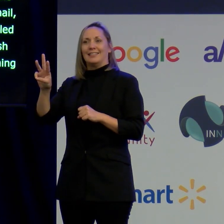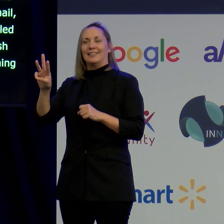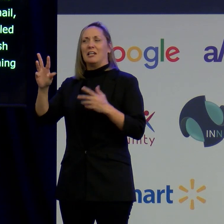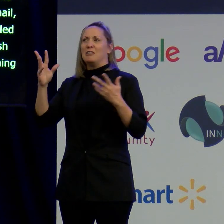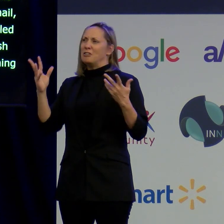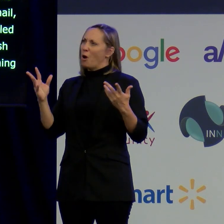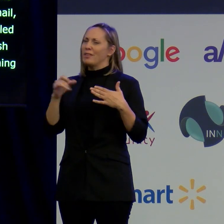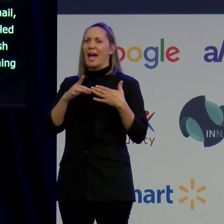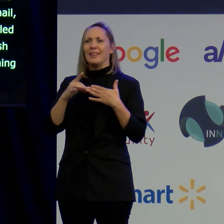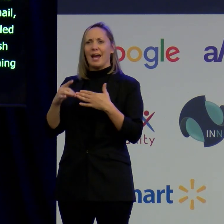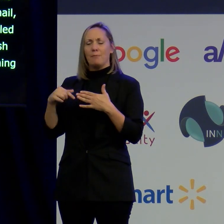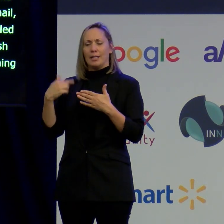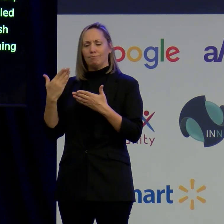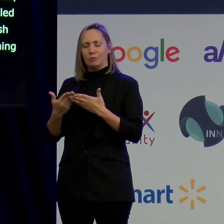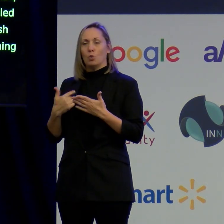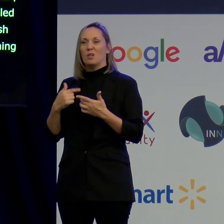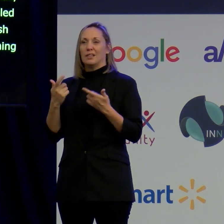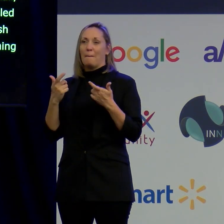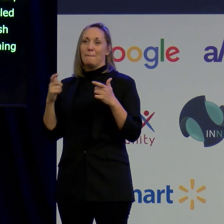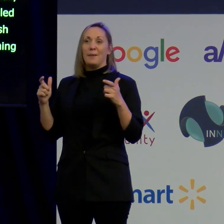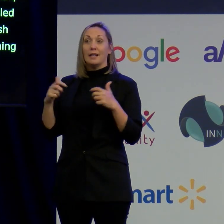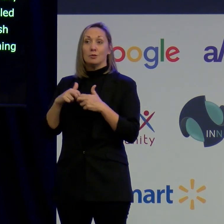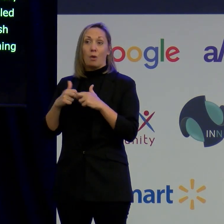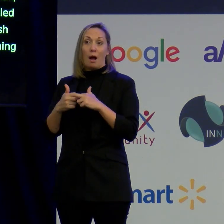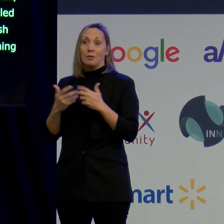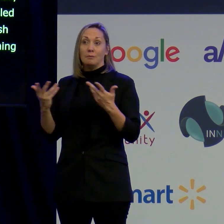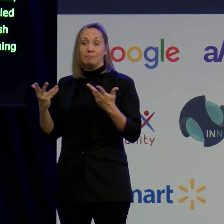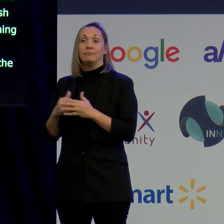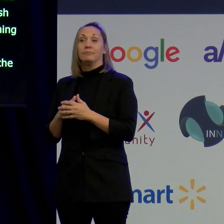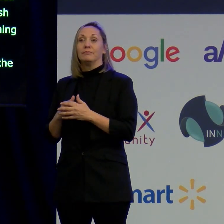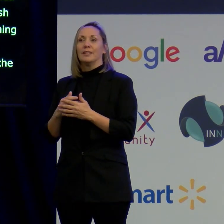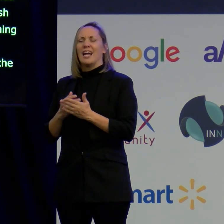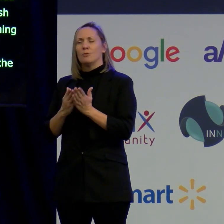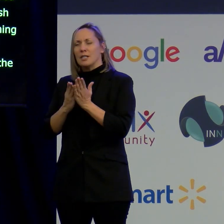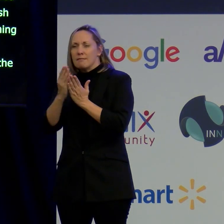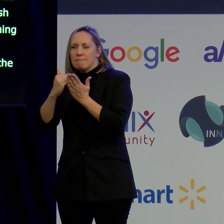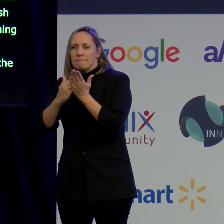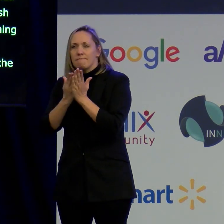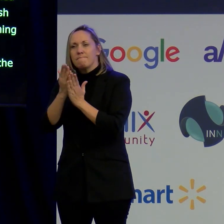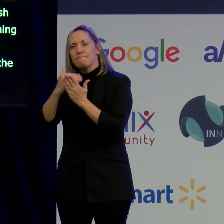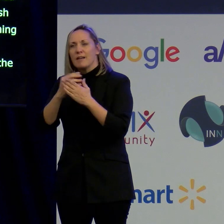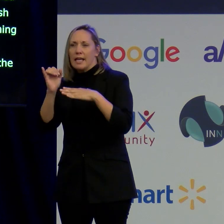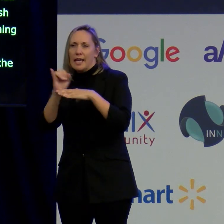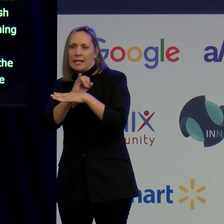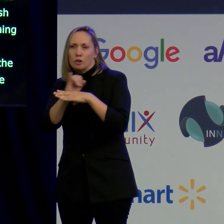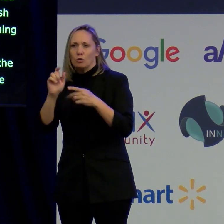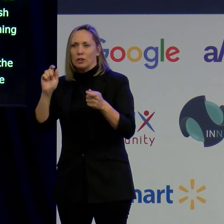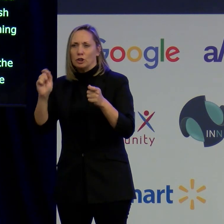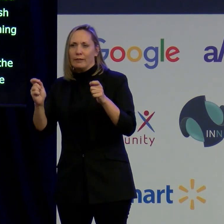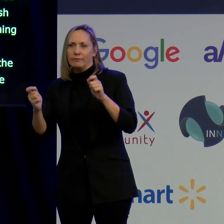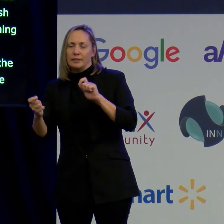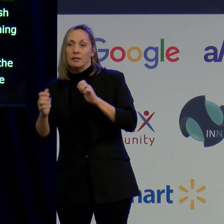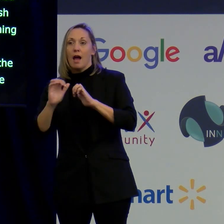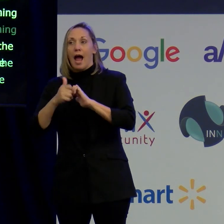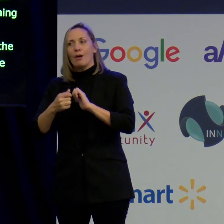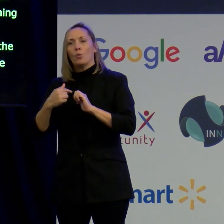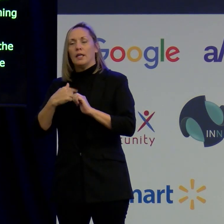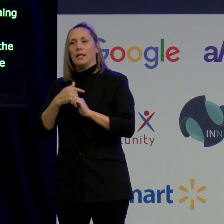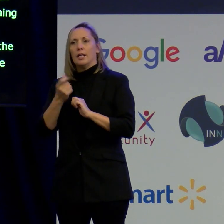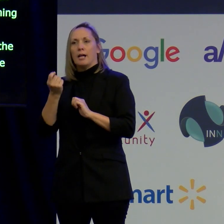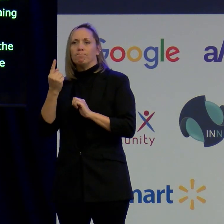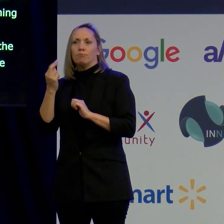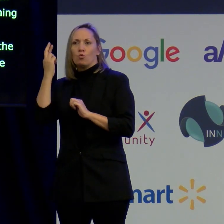me into what I think is the biggest problem of all as we navigate these industry shifts, is how do we